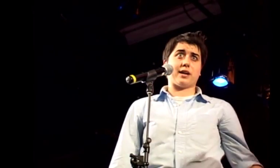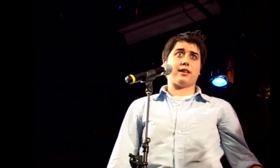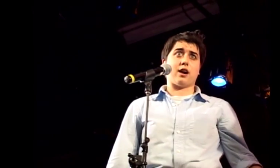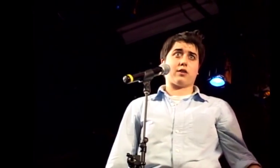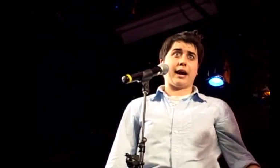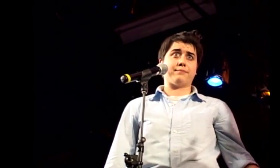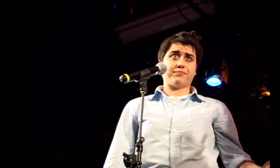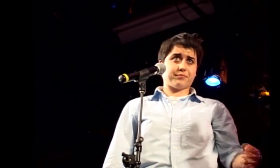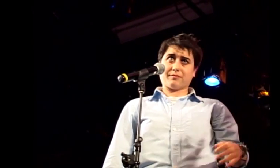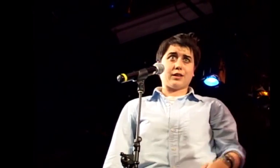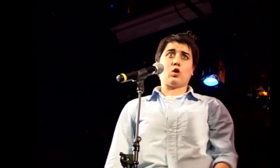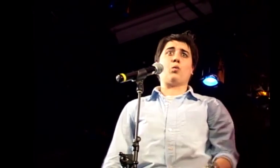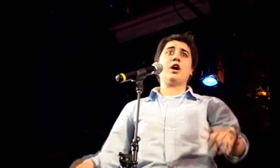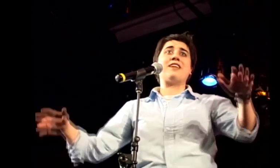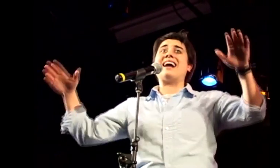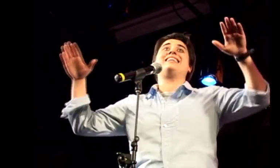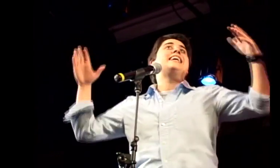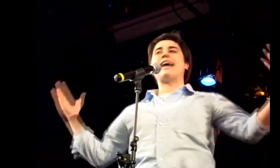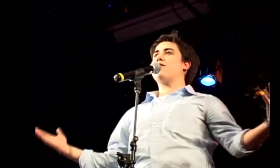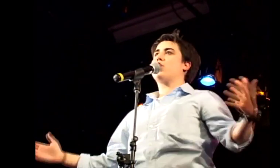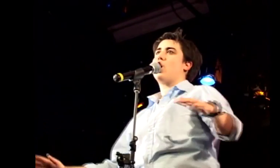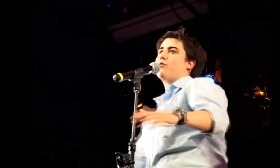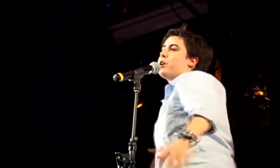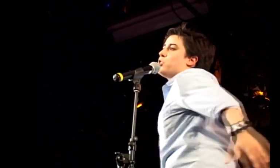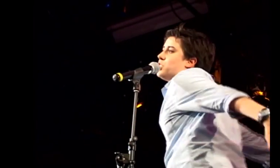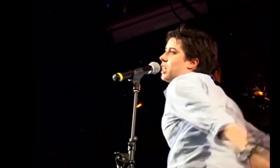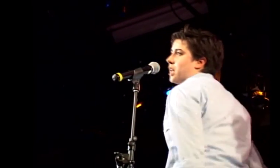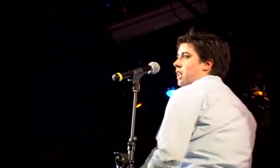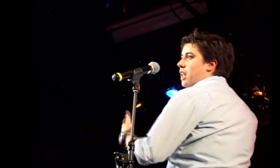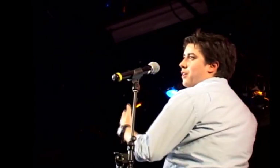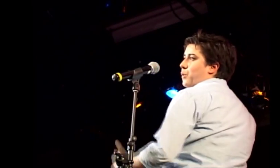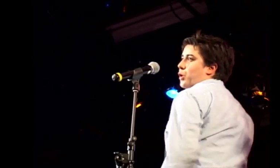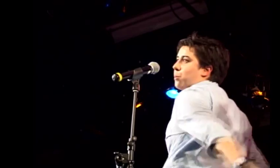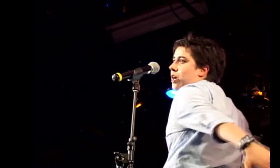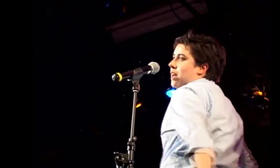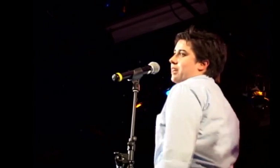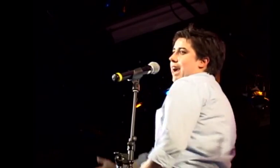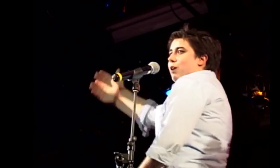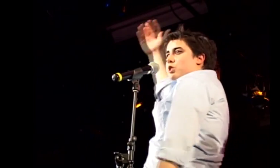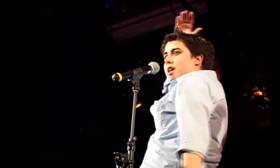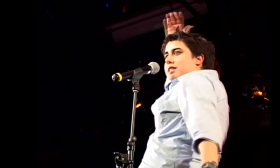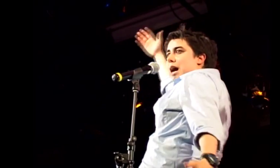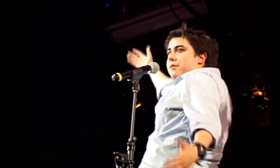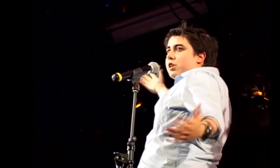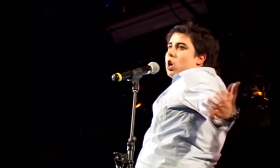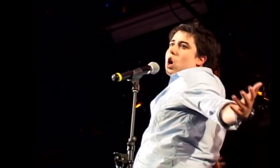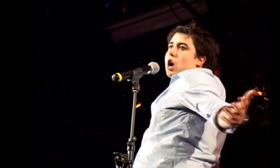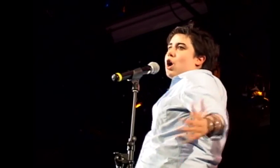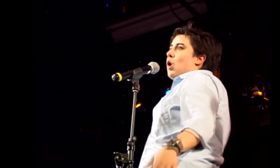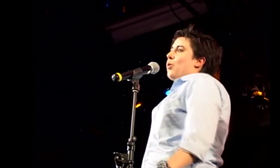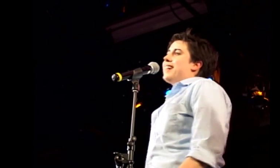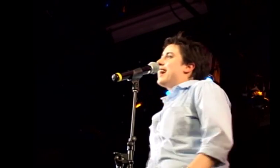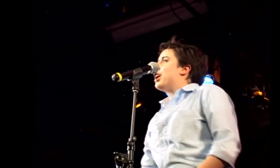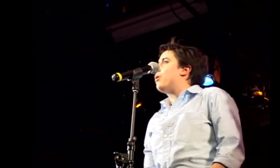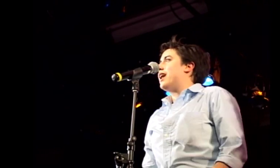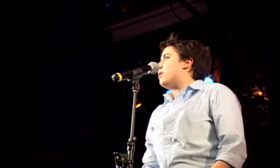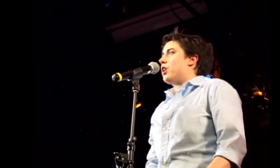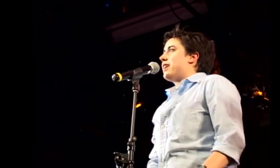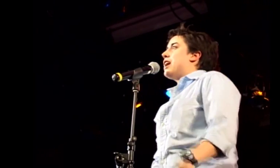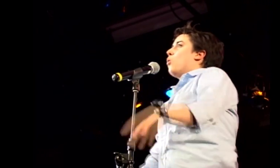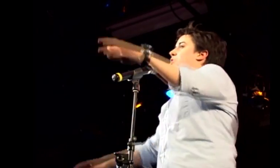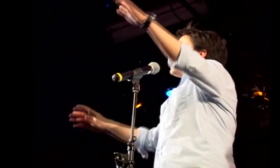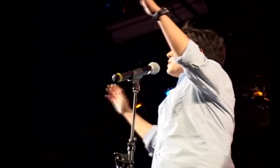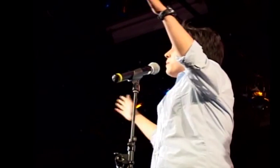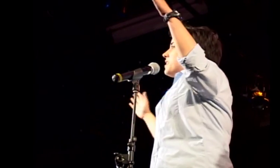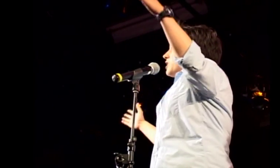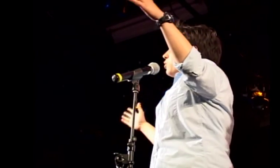someone's house right there, okay? We are not getting out of our car. We are chilling in the living room. the couch on top of the car. We're not going